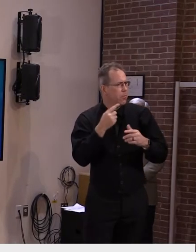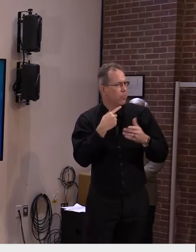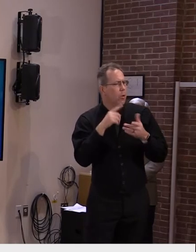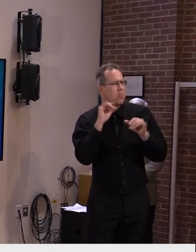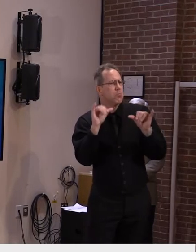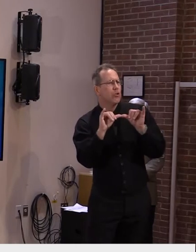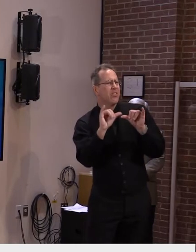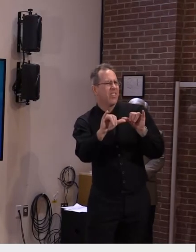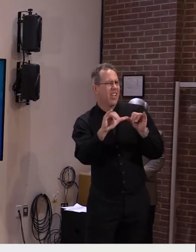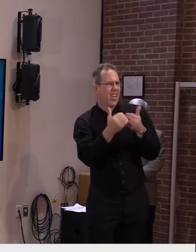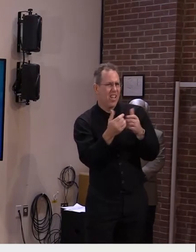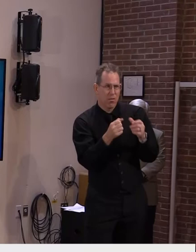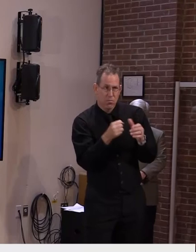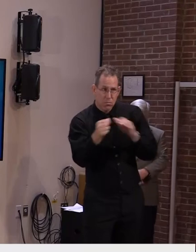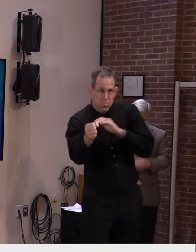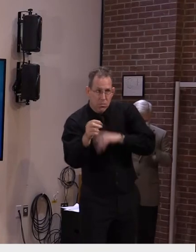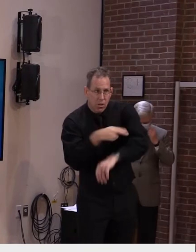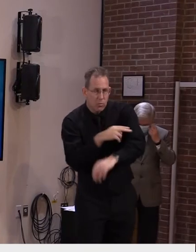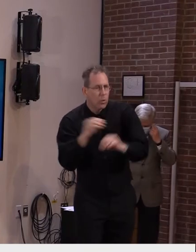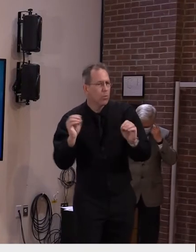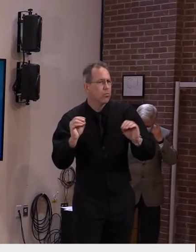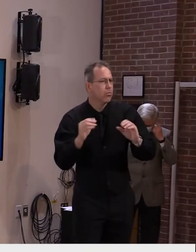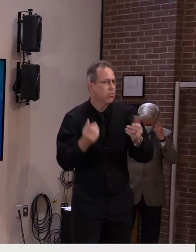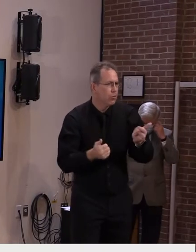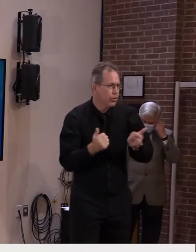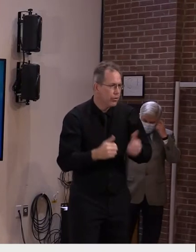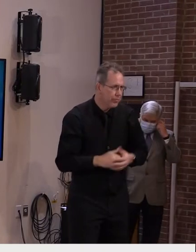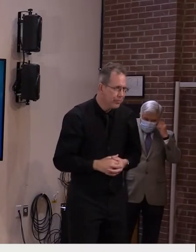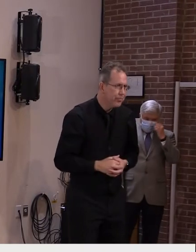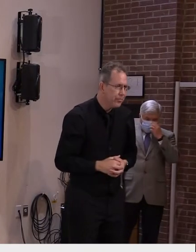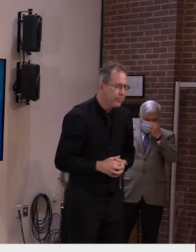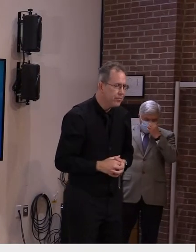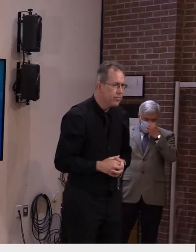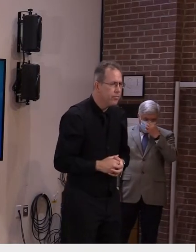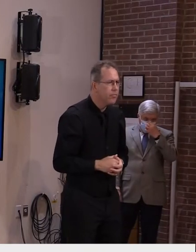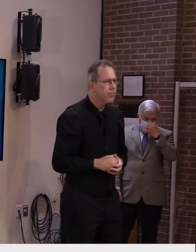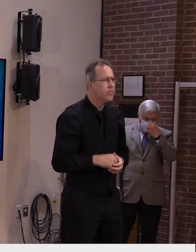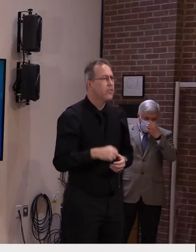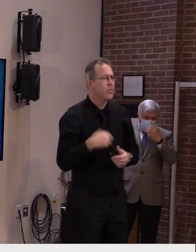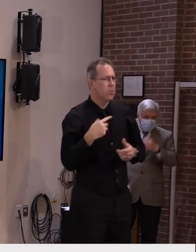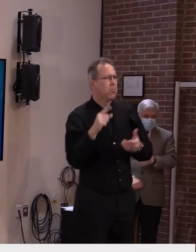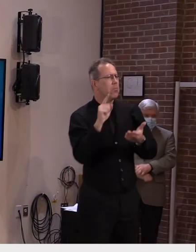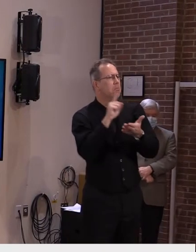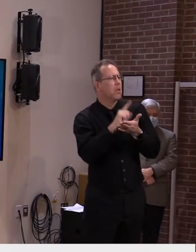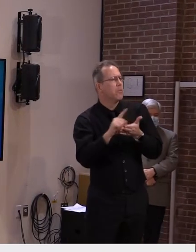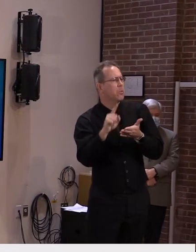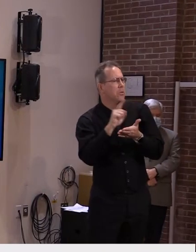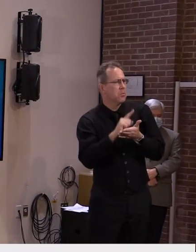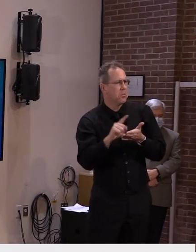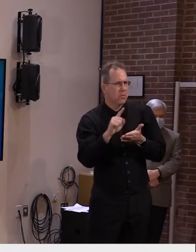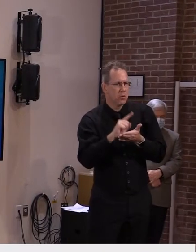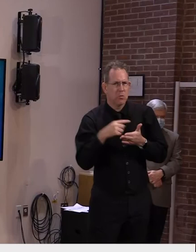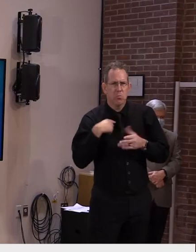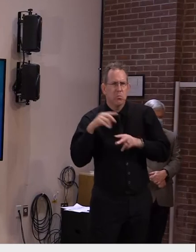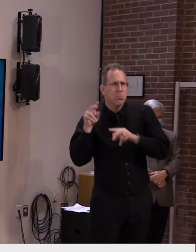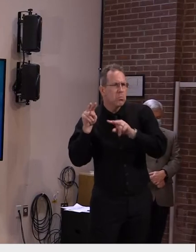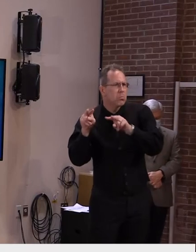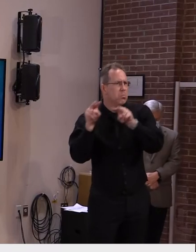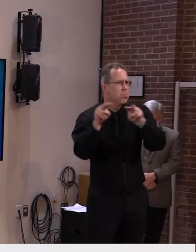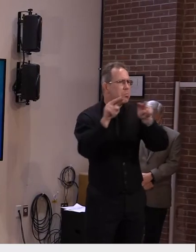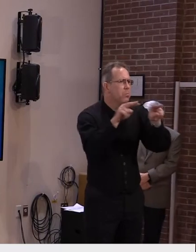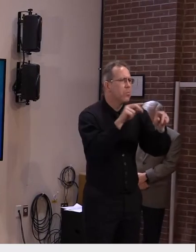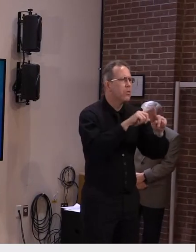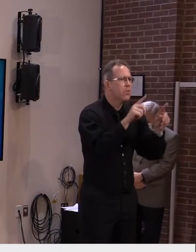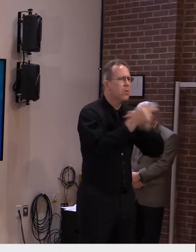weekly calls with hospitals around the state to find out if they're seeing people